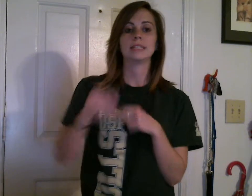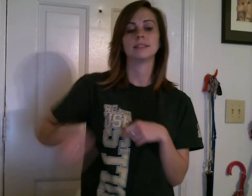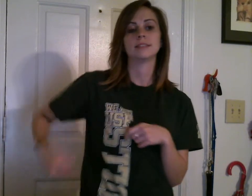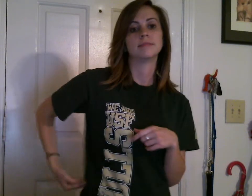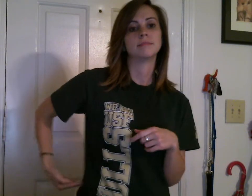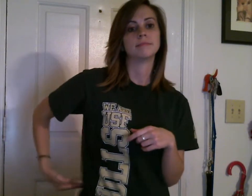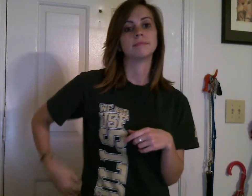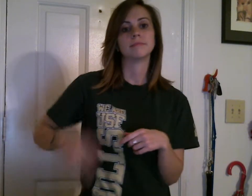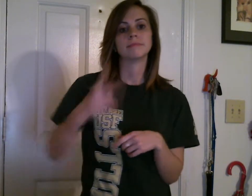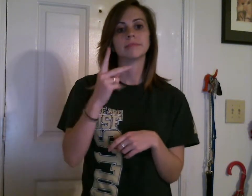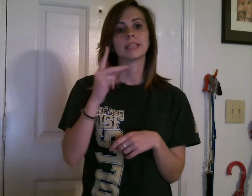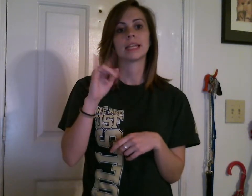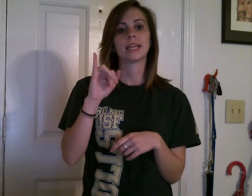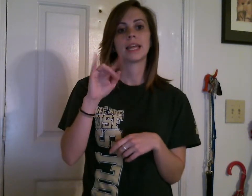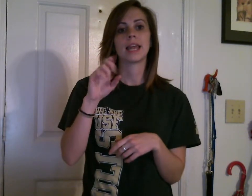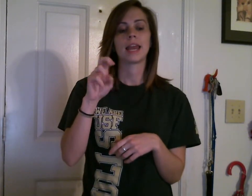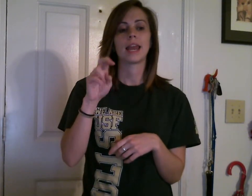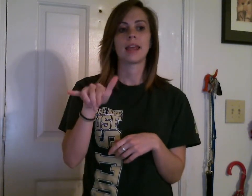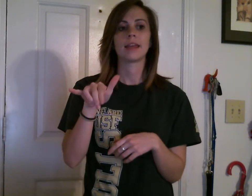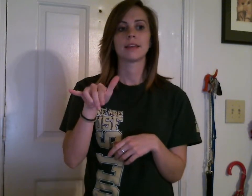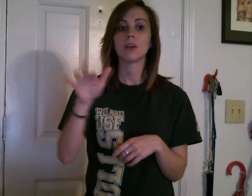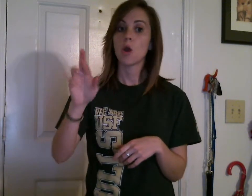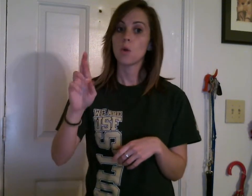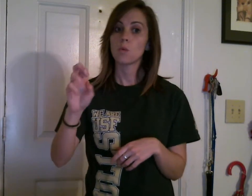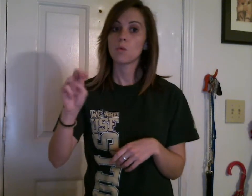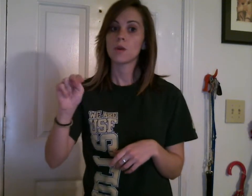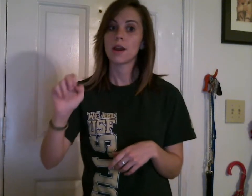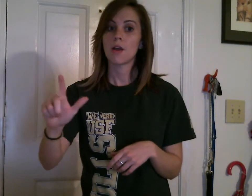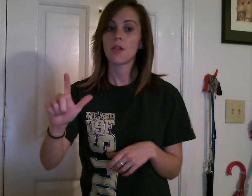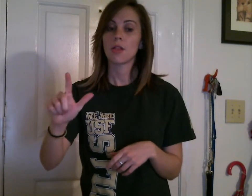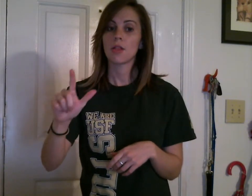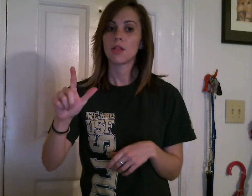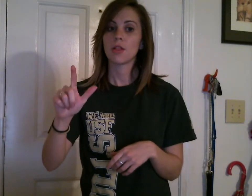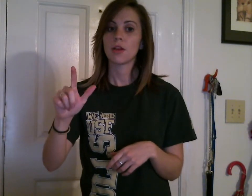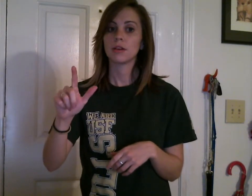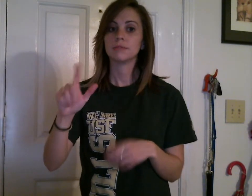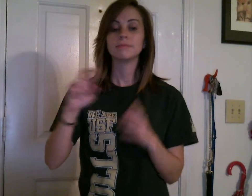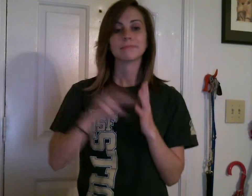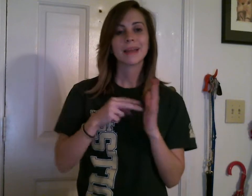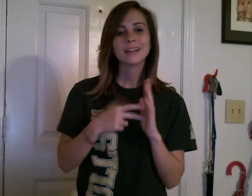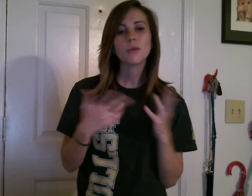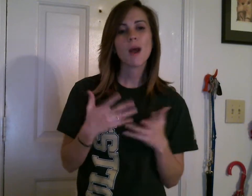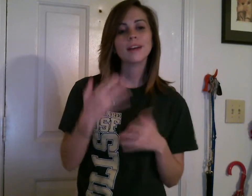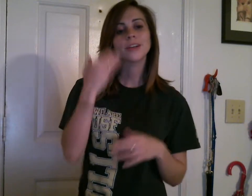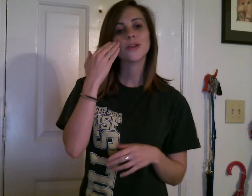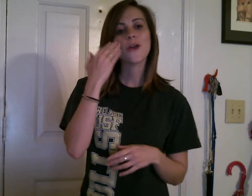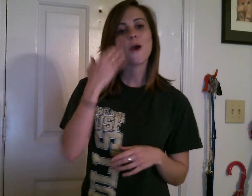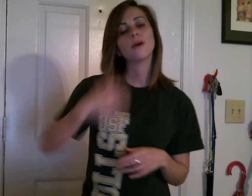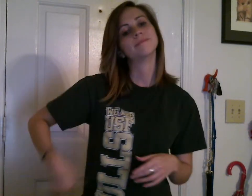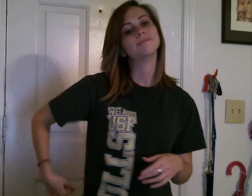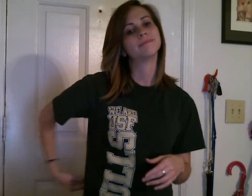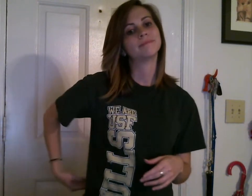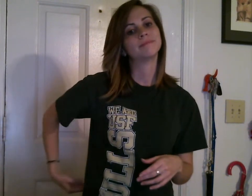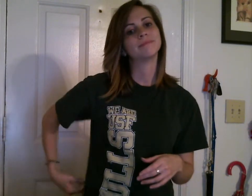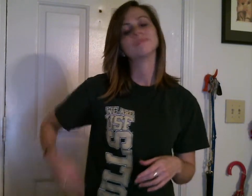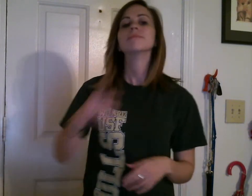like the renal artery, you have tons and tons of arteries in your body, but renal artery goes to the kidneys because it has